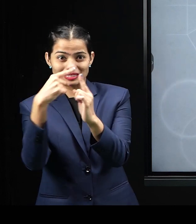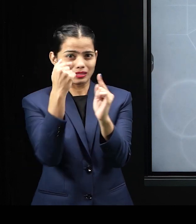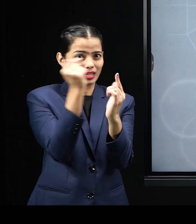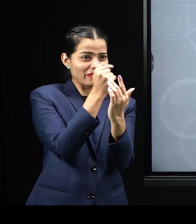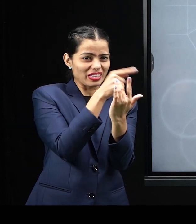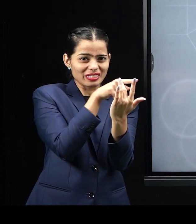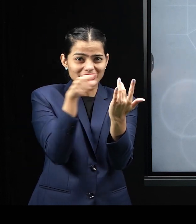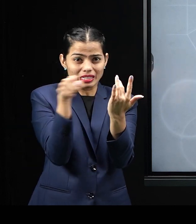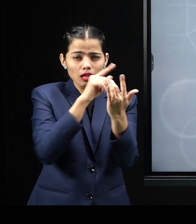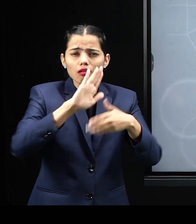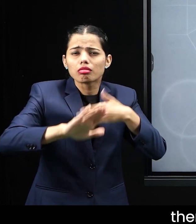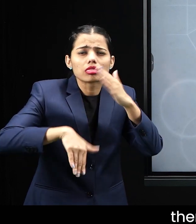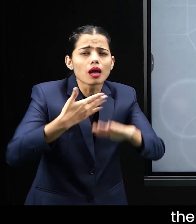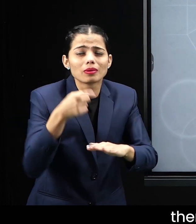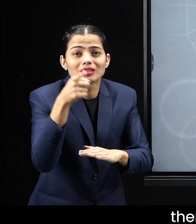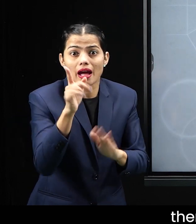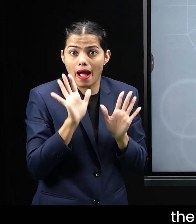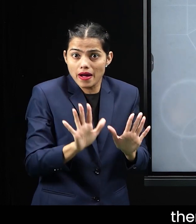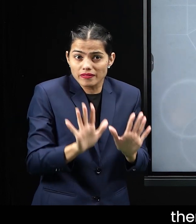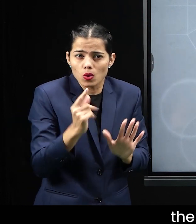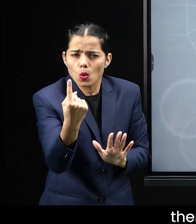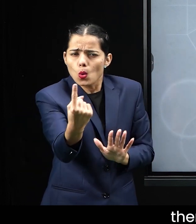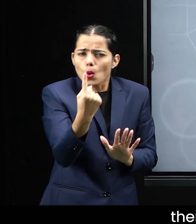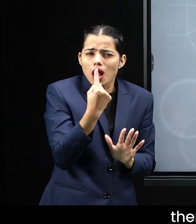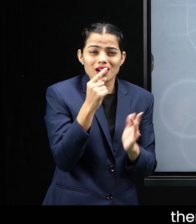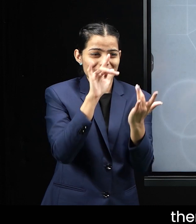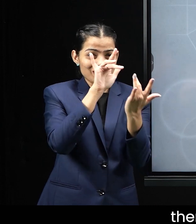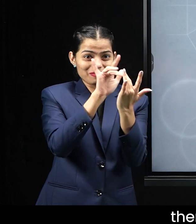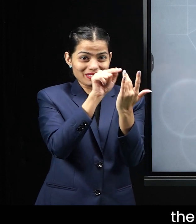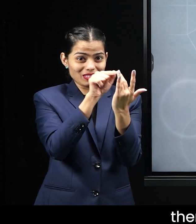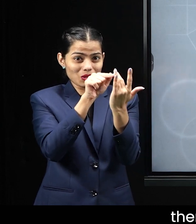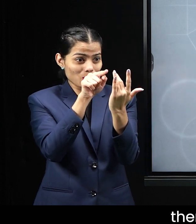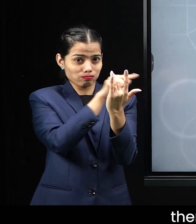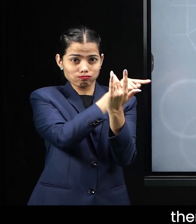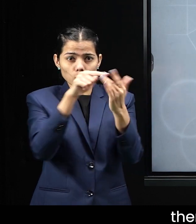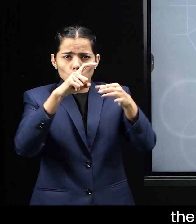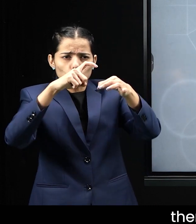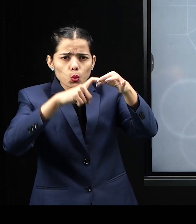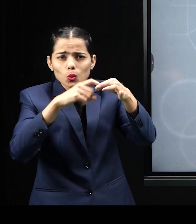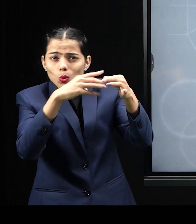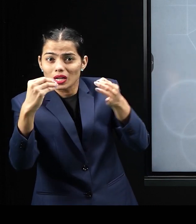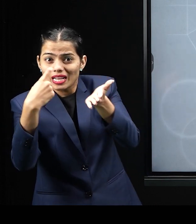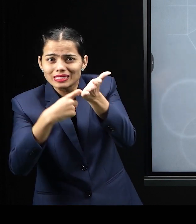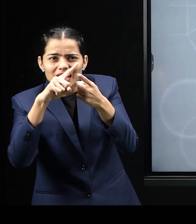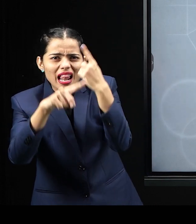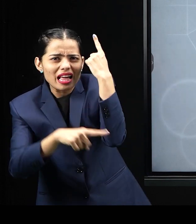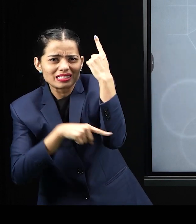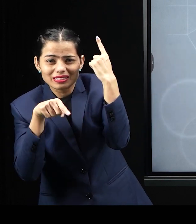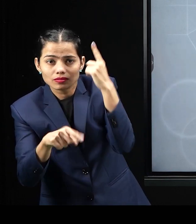then their exit unique integers Q and R such that A is equal to